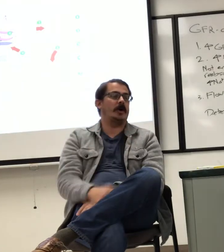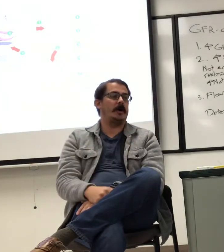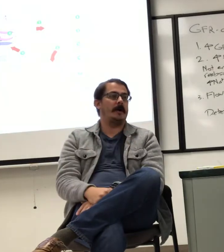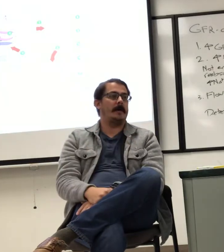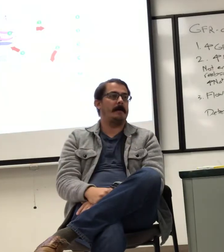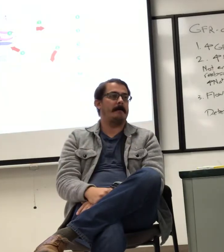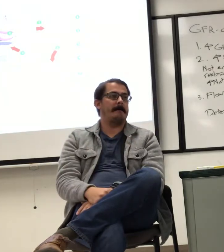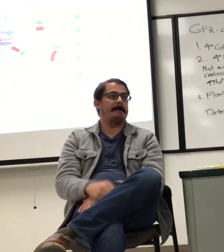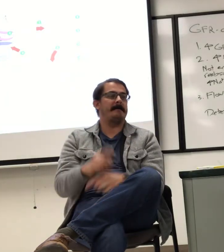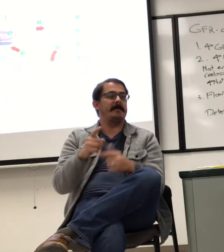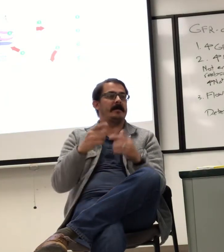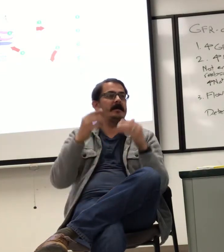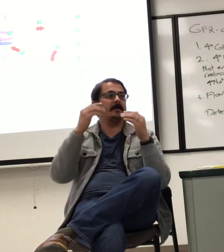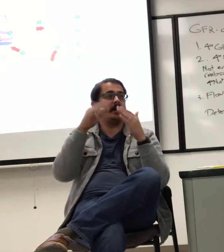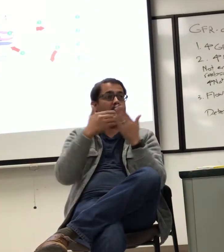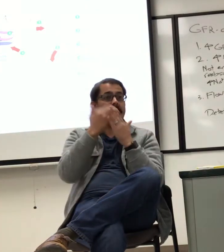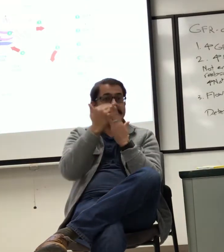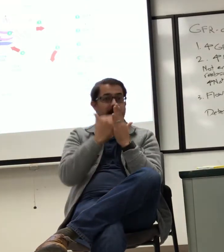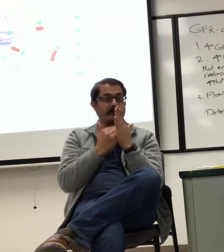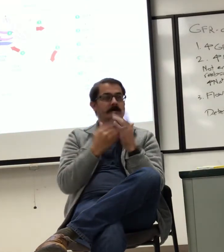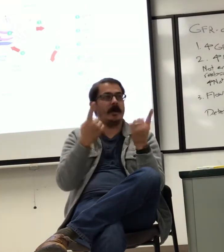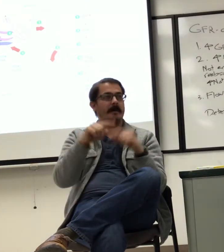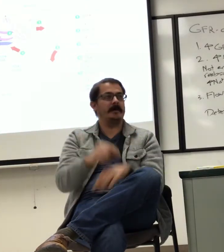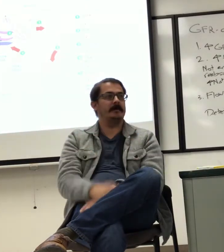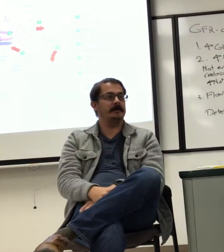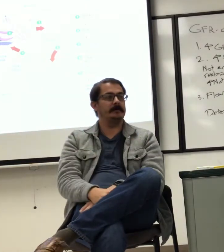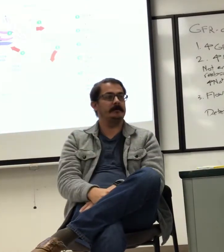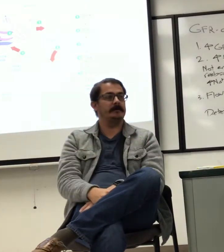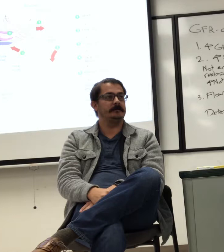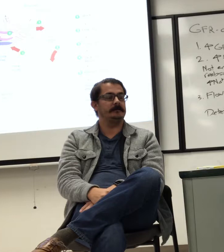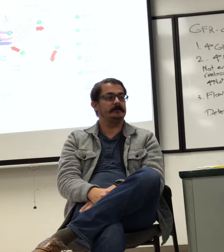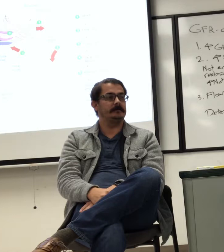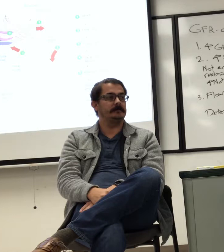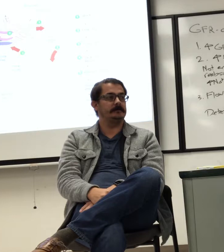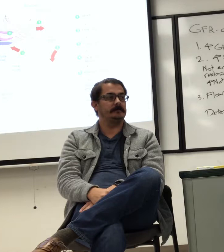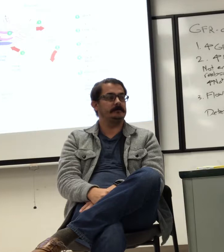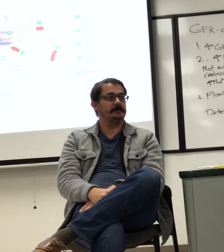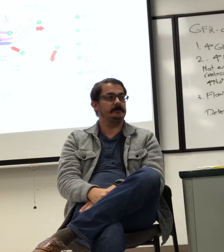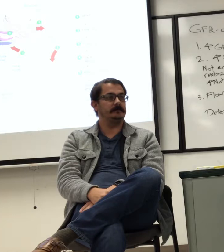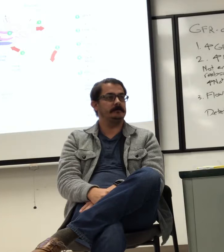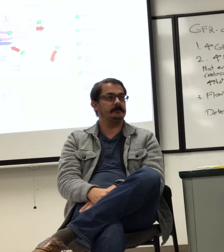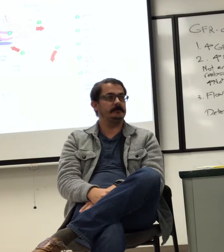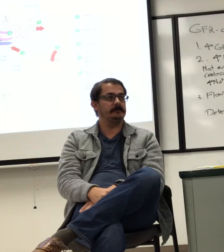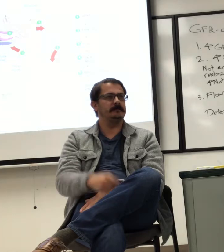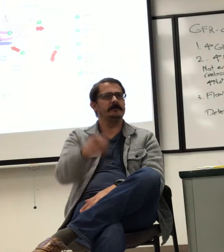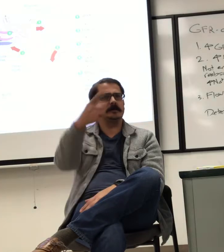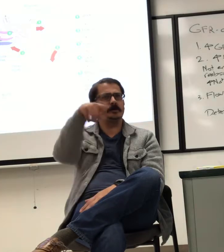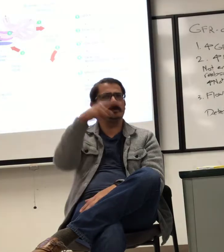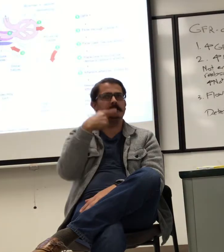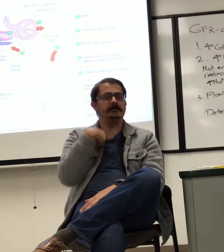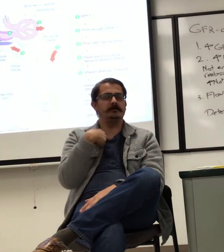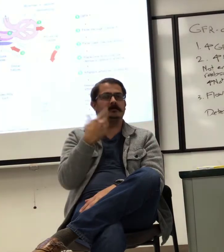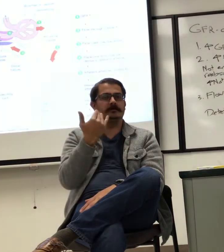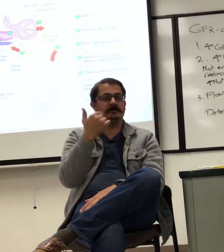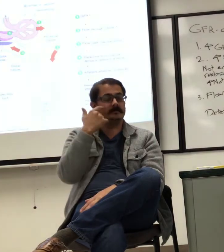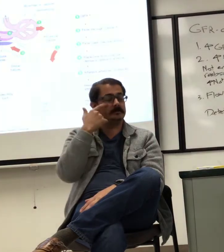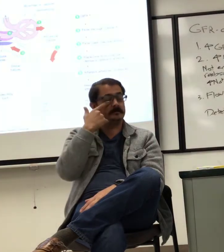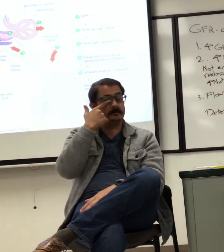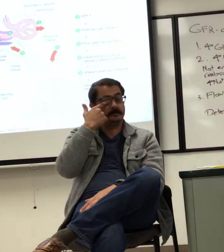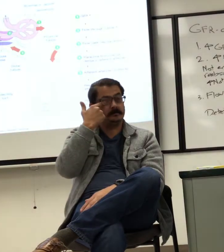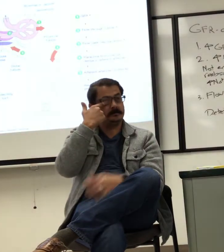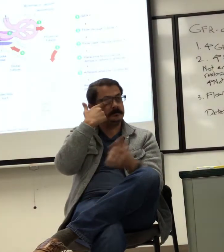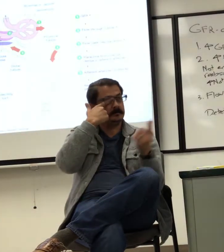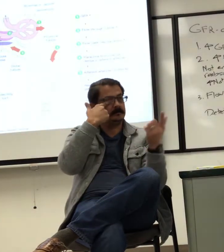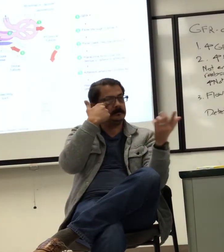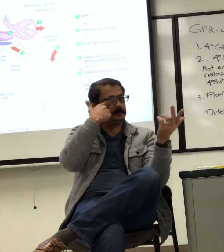and then go through all the steps, what's going to happen? Well, you're going to, well, why don't you do it? Just like with you